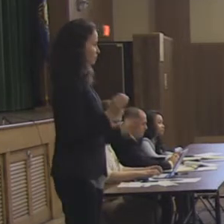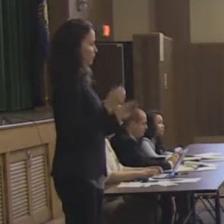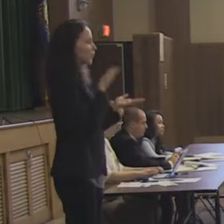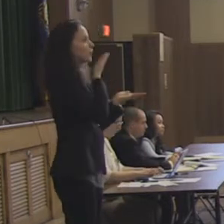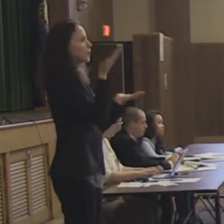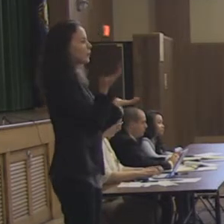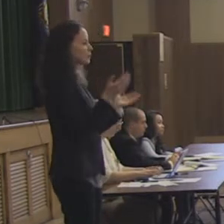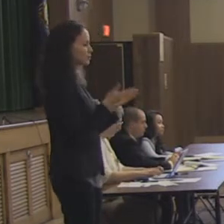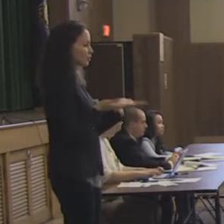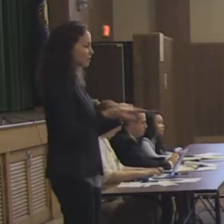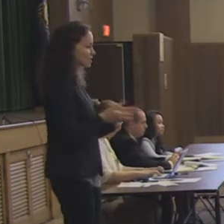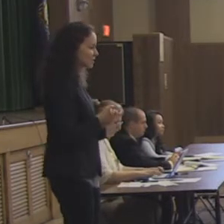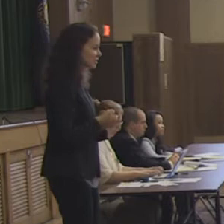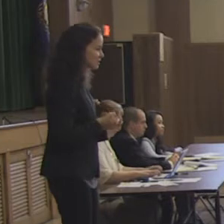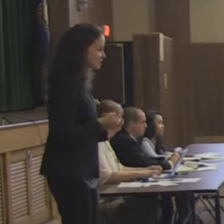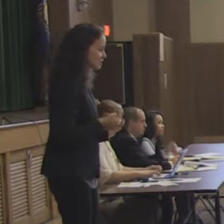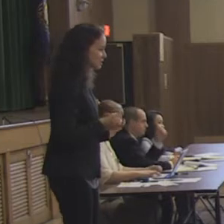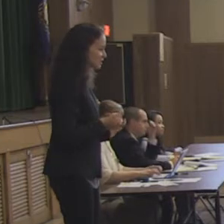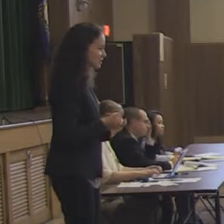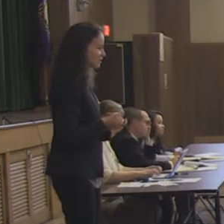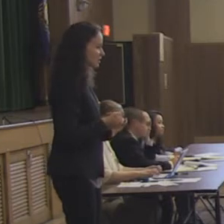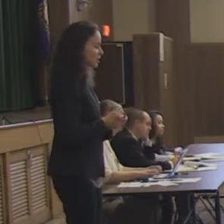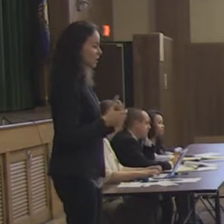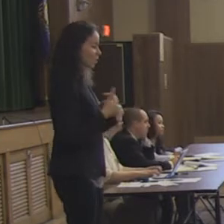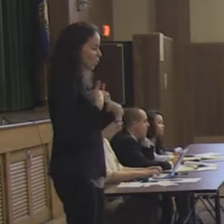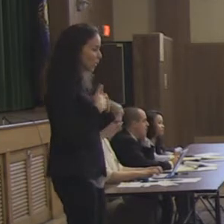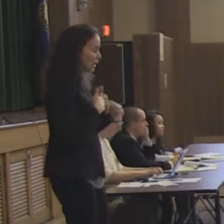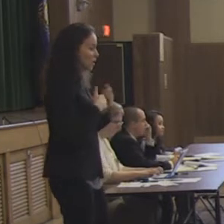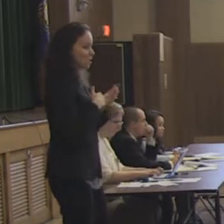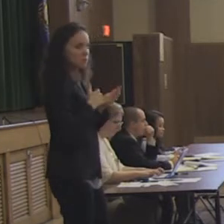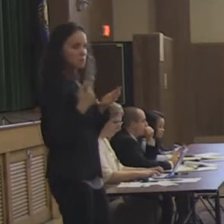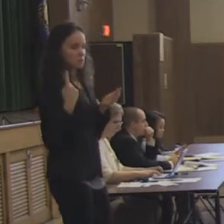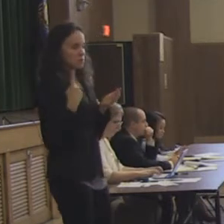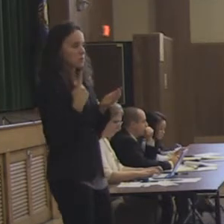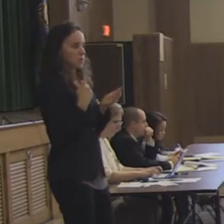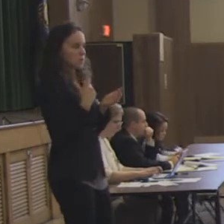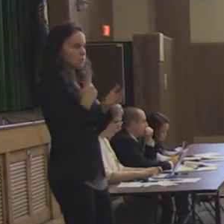find places after much, much research.